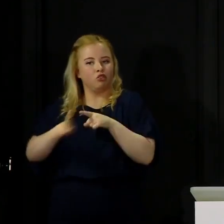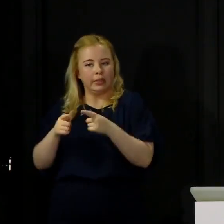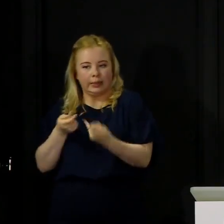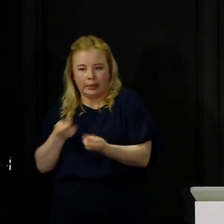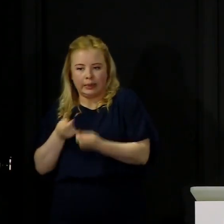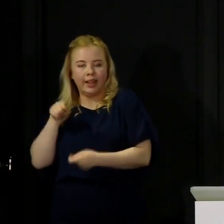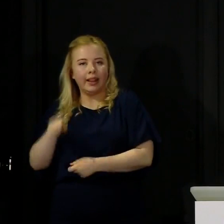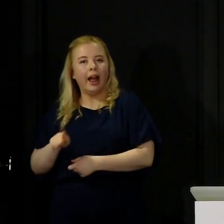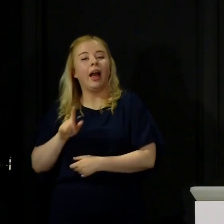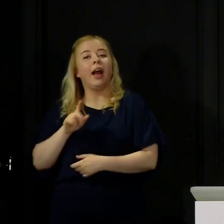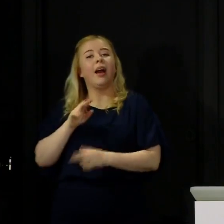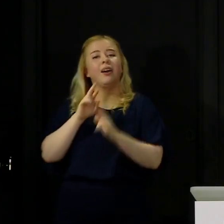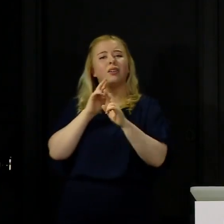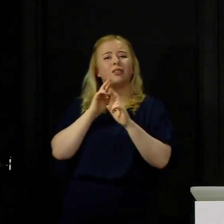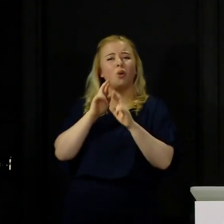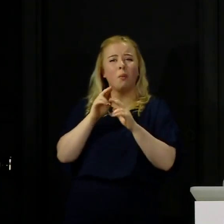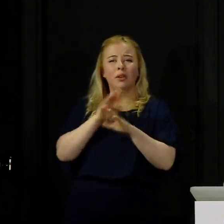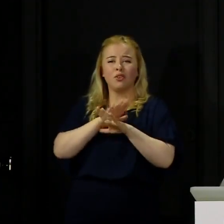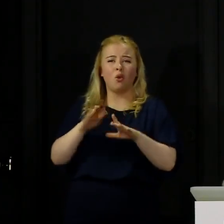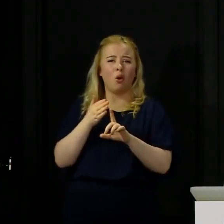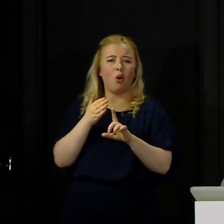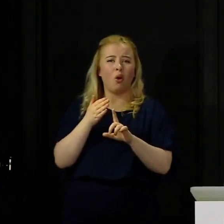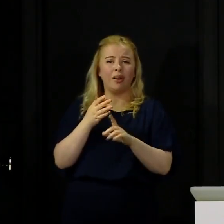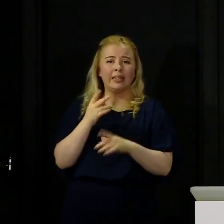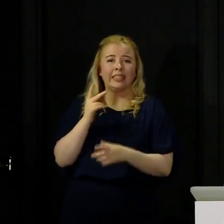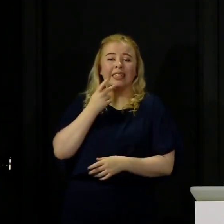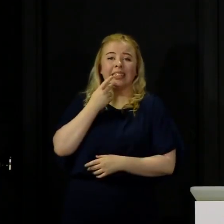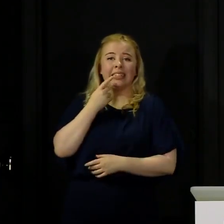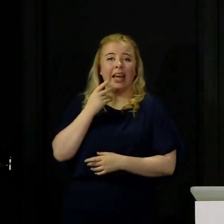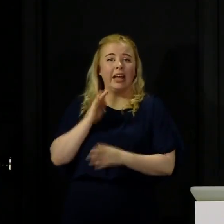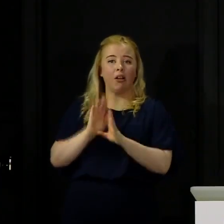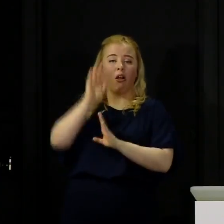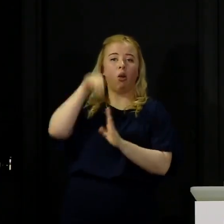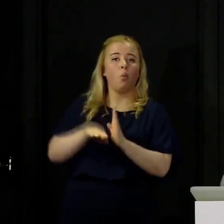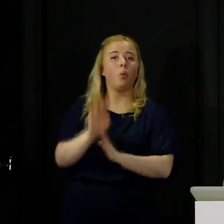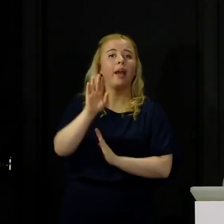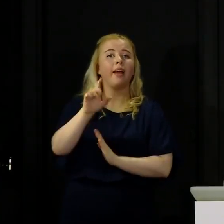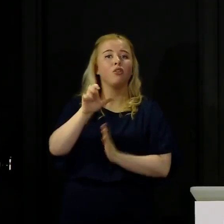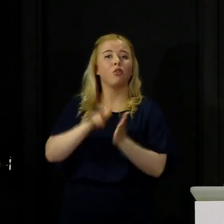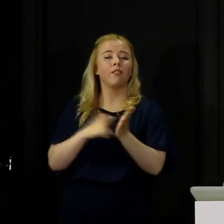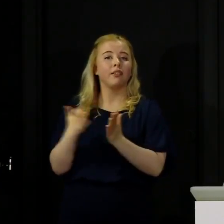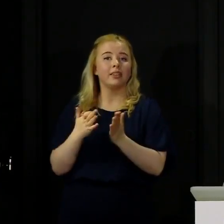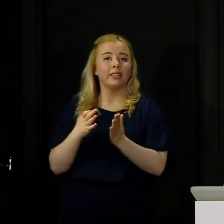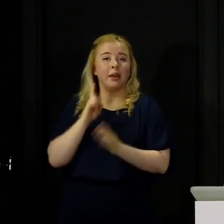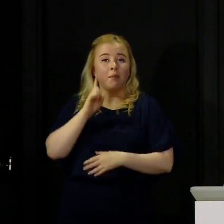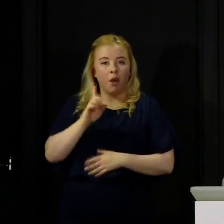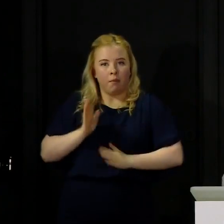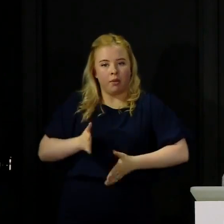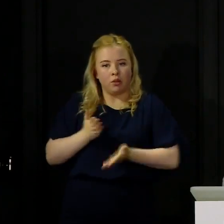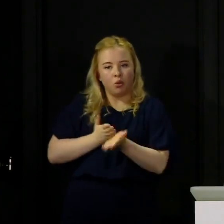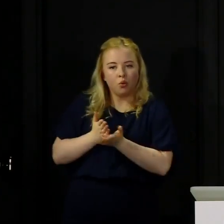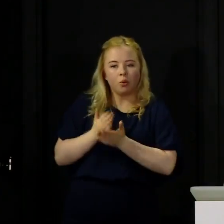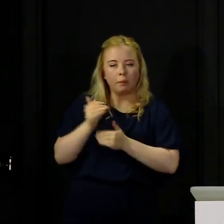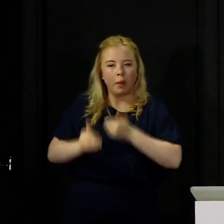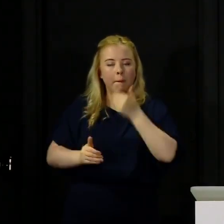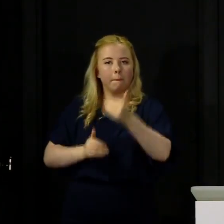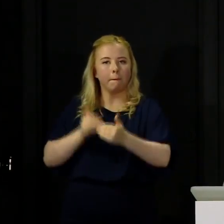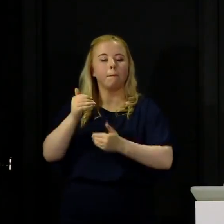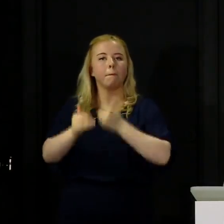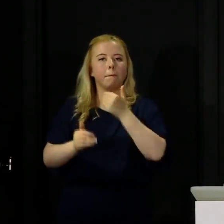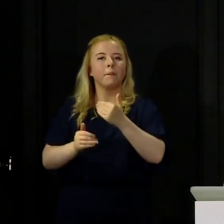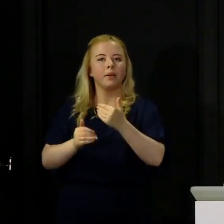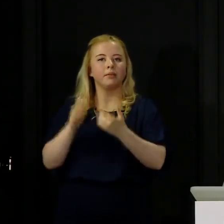second wave of this virus come the autumn winter, but none of us can rule that out right now. So we have to go through this step by step, and the central point I've